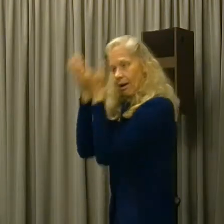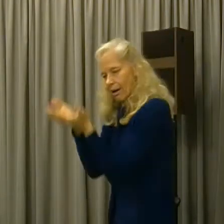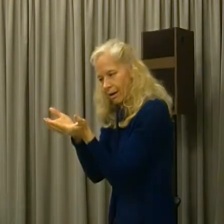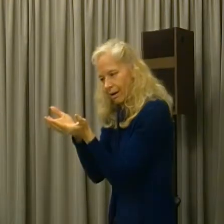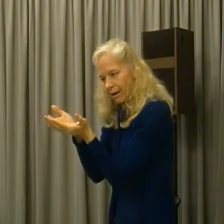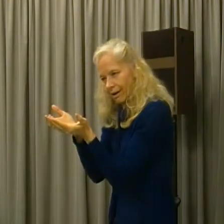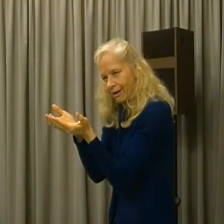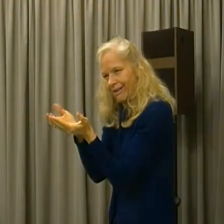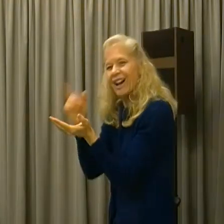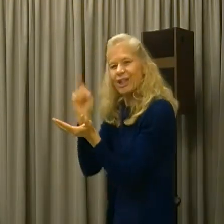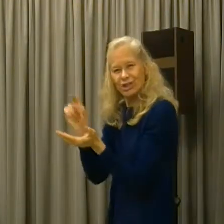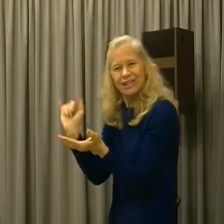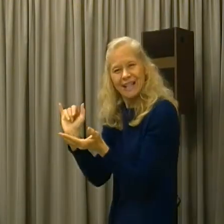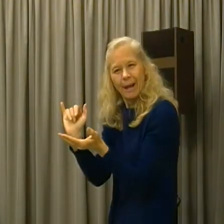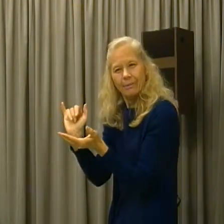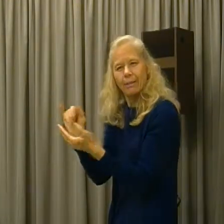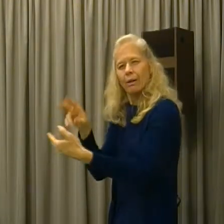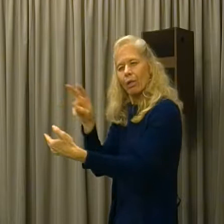And we need to be examining those thoughts.